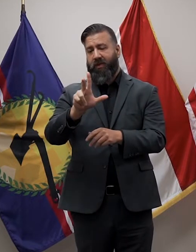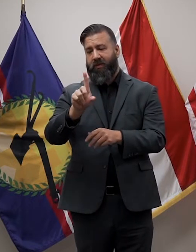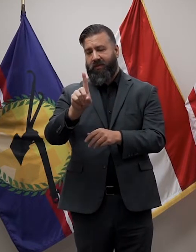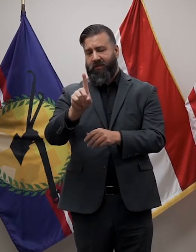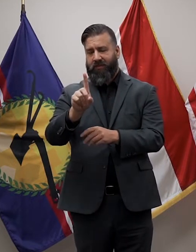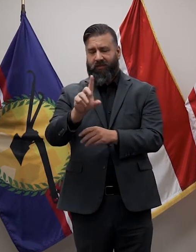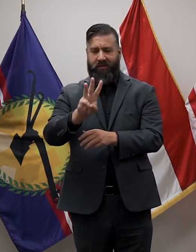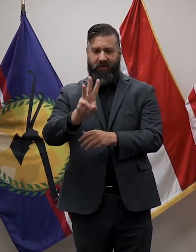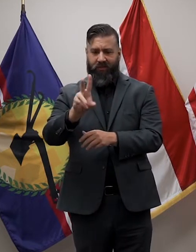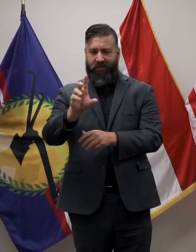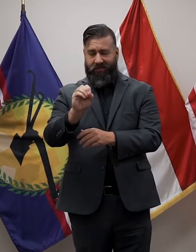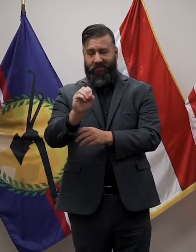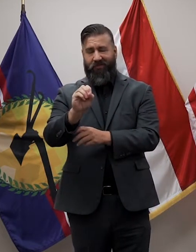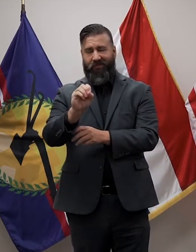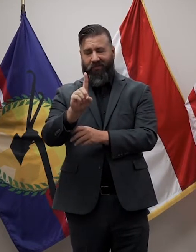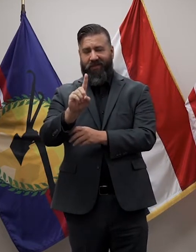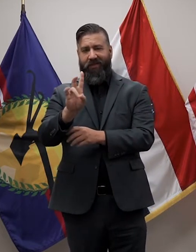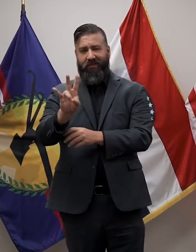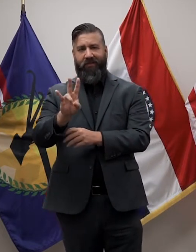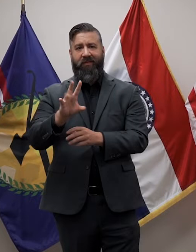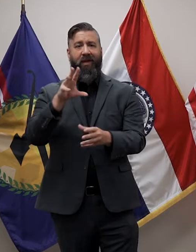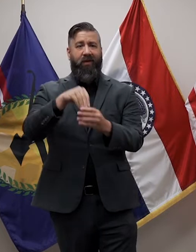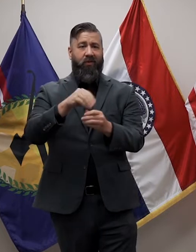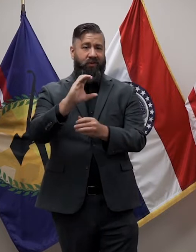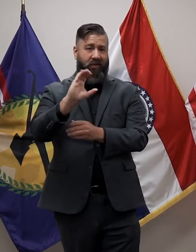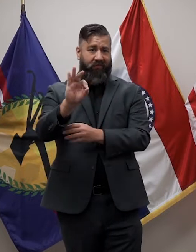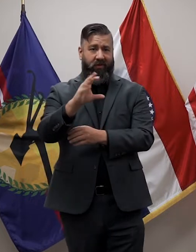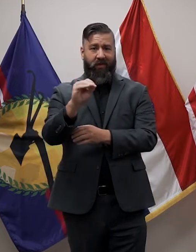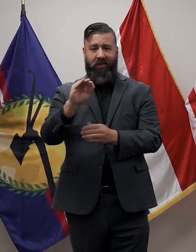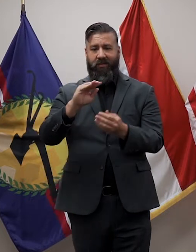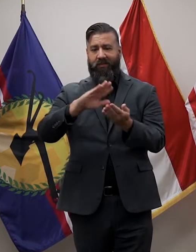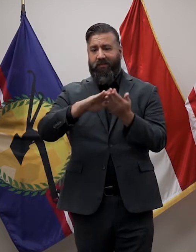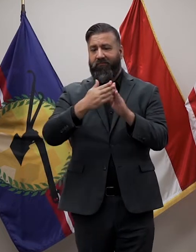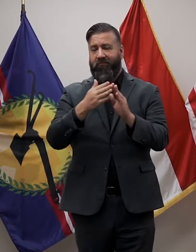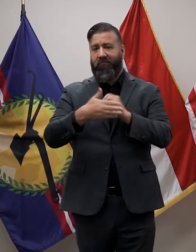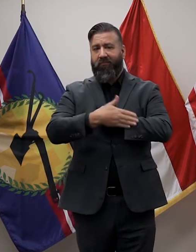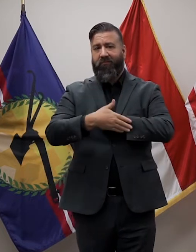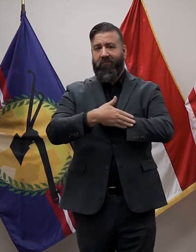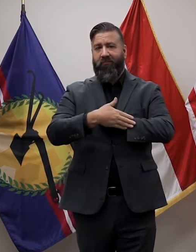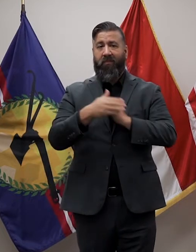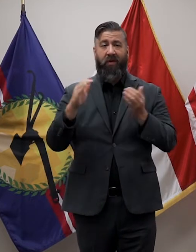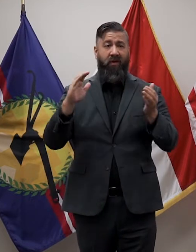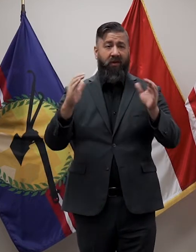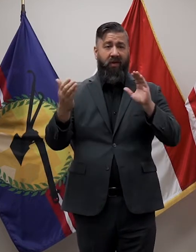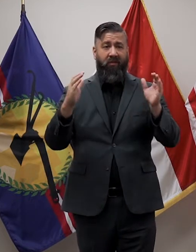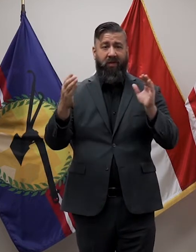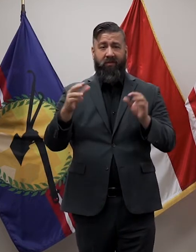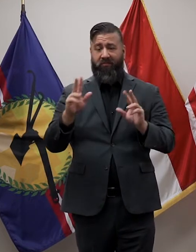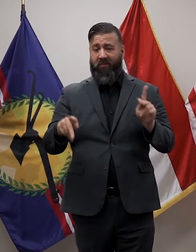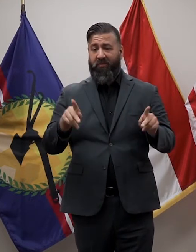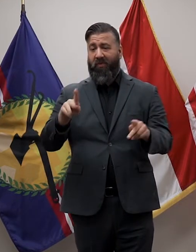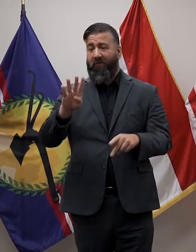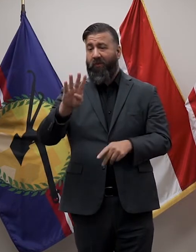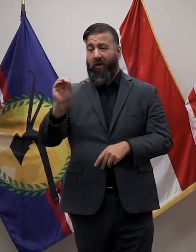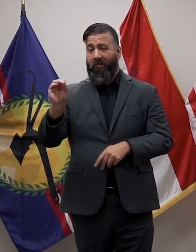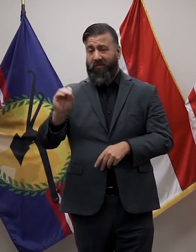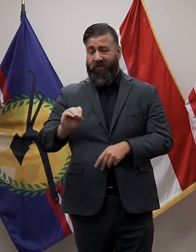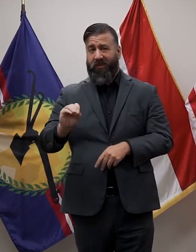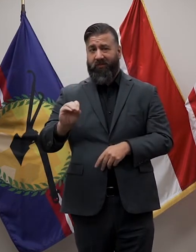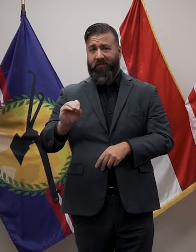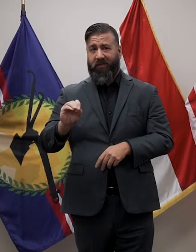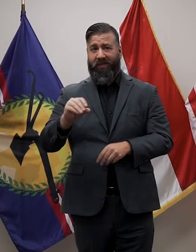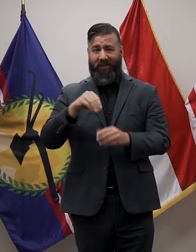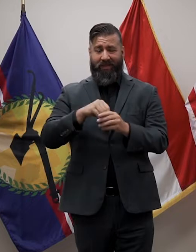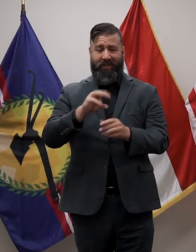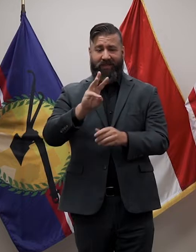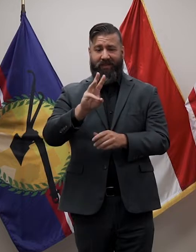Chesterfield, in Town and Country. By comparison, only 40.1% of those living in